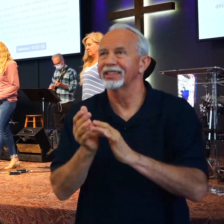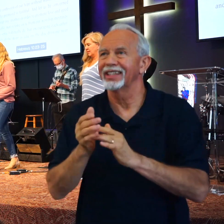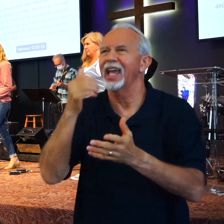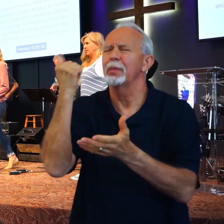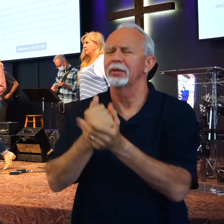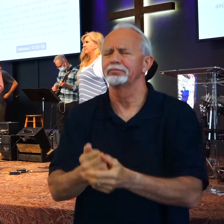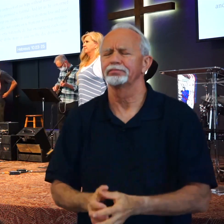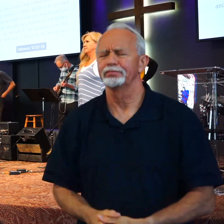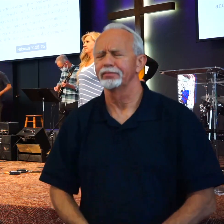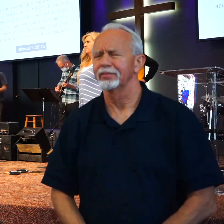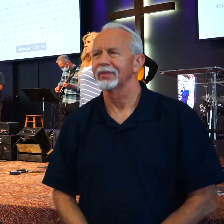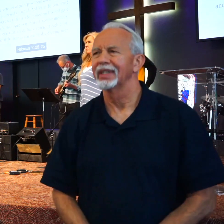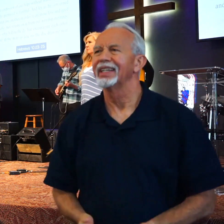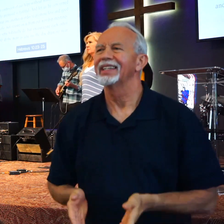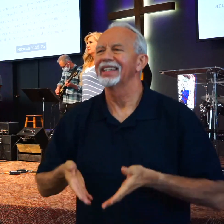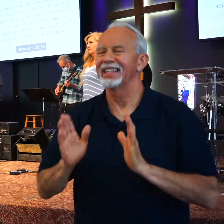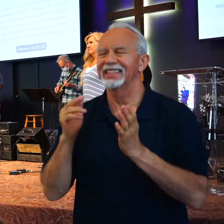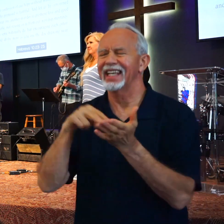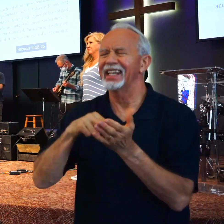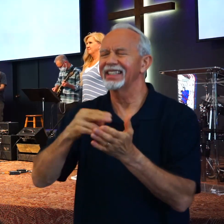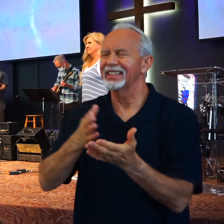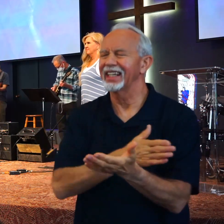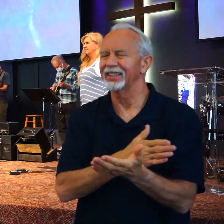Amen. Let's stand as we sing.